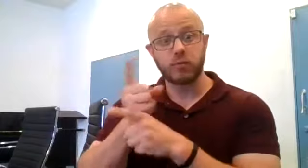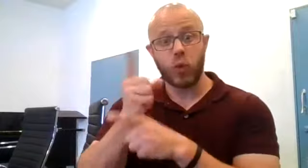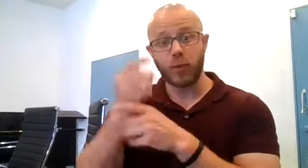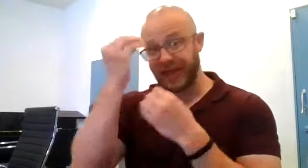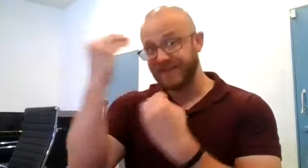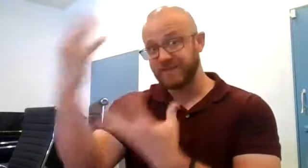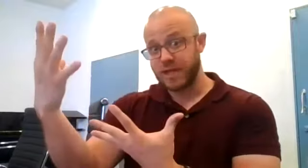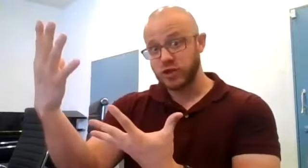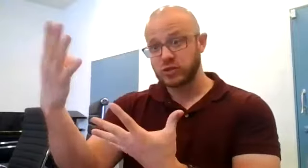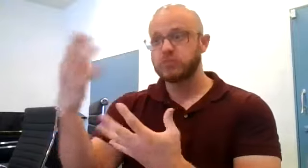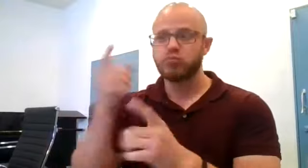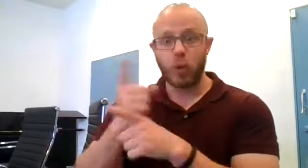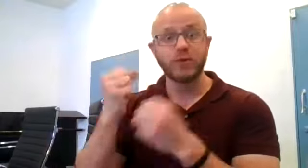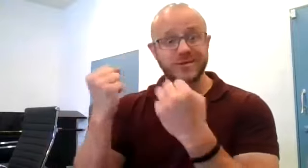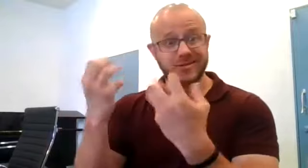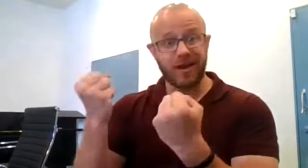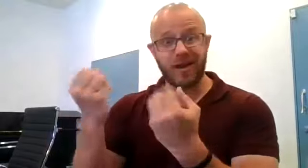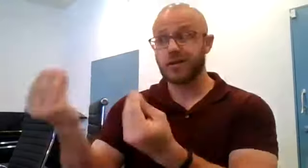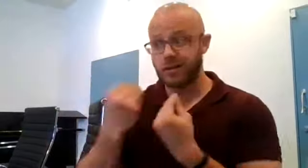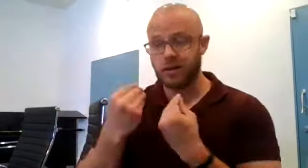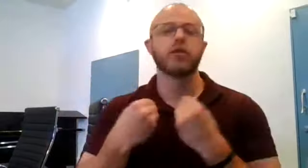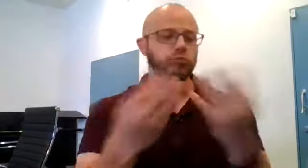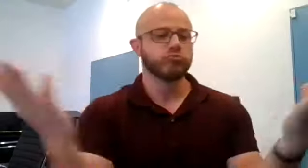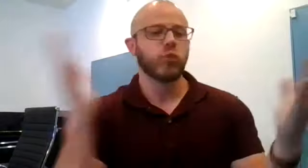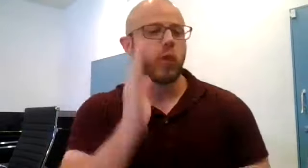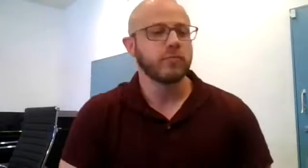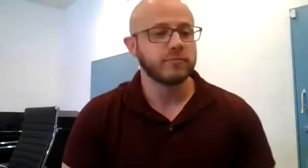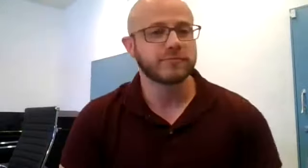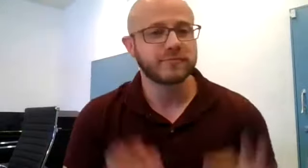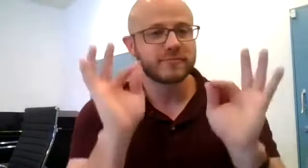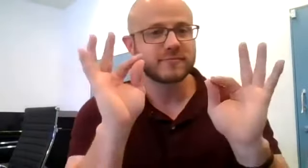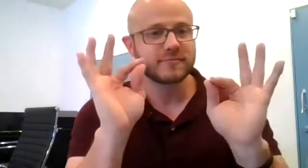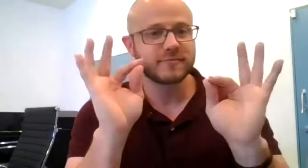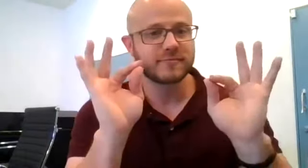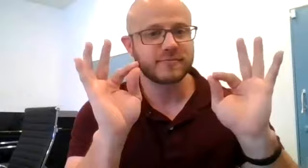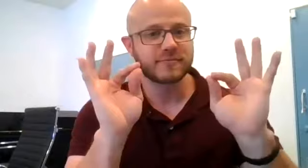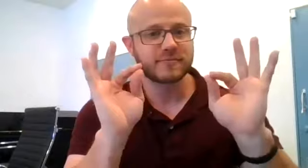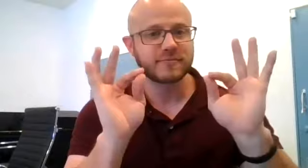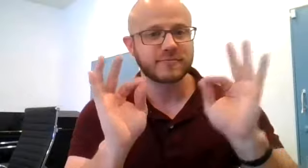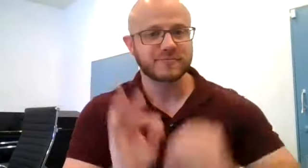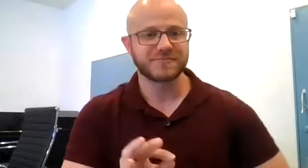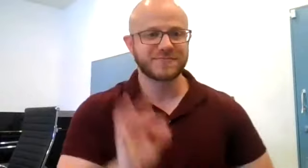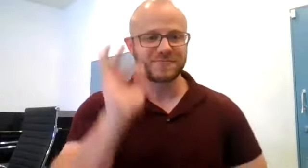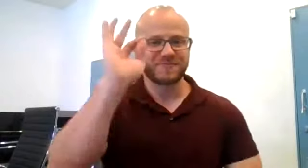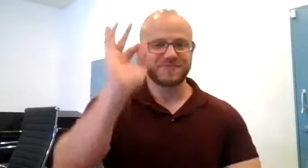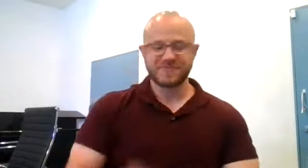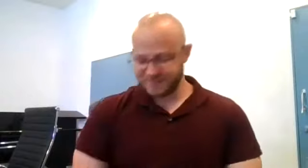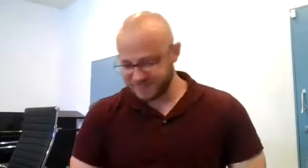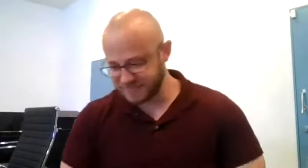Until I get the appropriate information, the appropriate sign, then I'll go ahead and give that to you, okay? Okay,